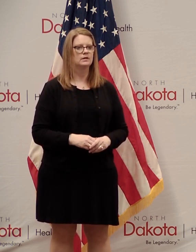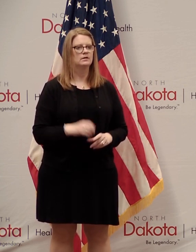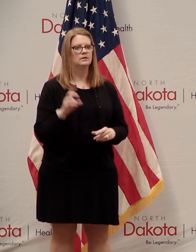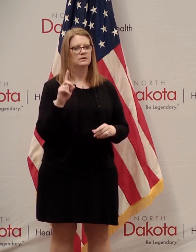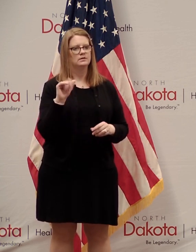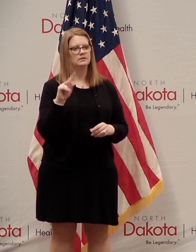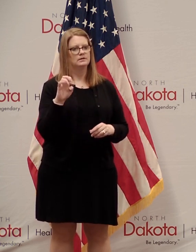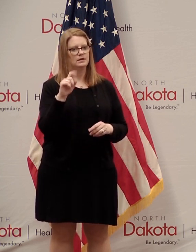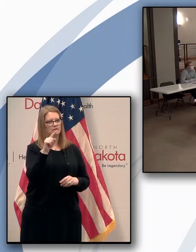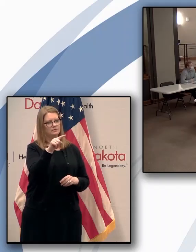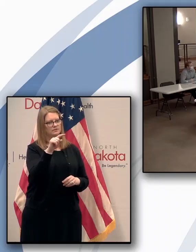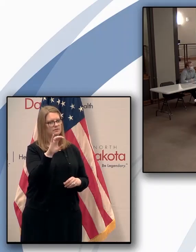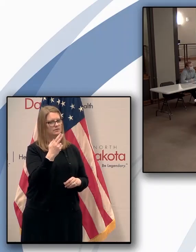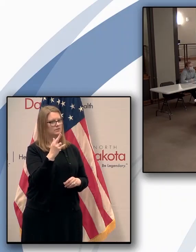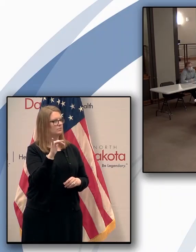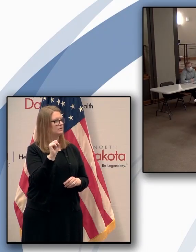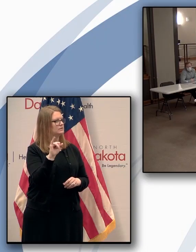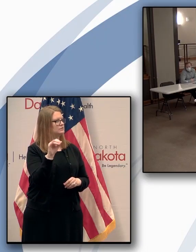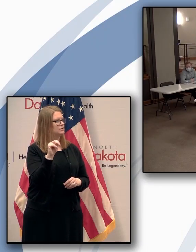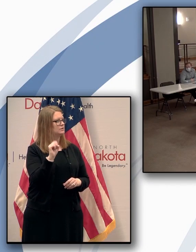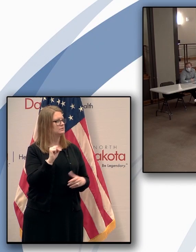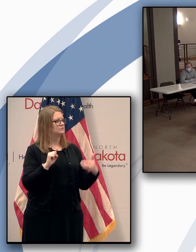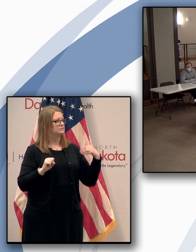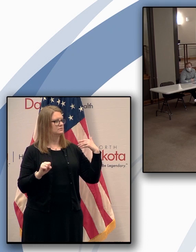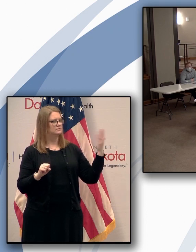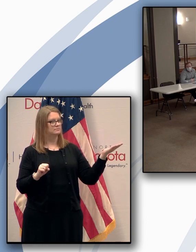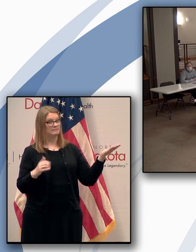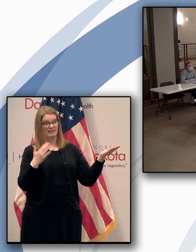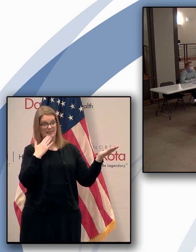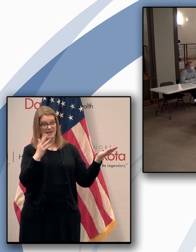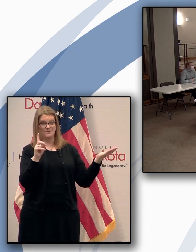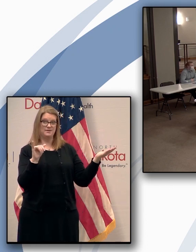Dave? I've got one for Chris Jones. Great, thank you, Dave.